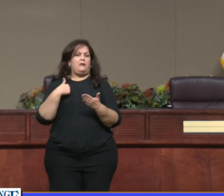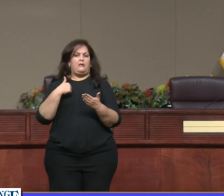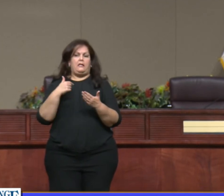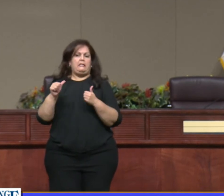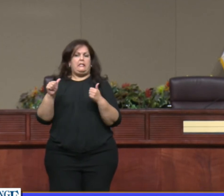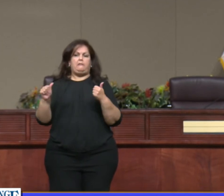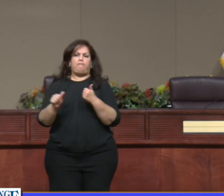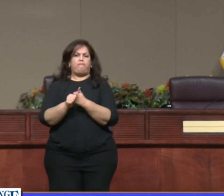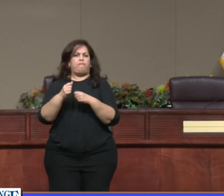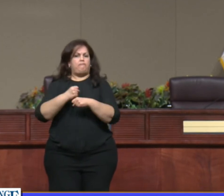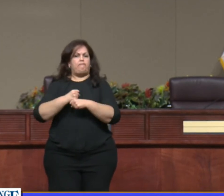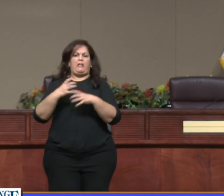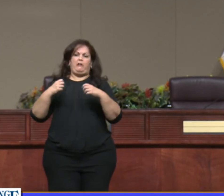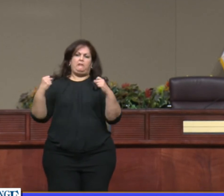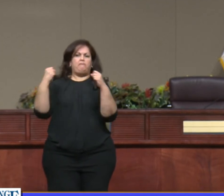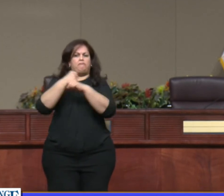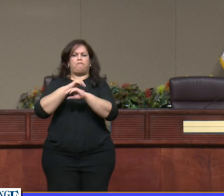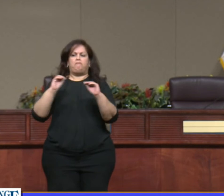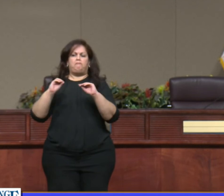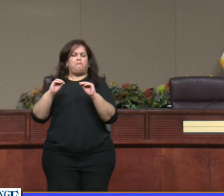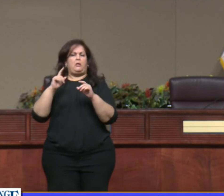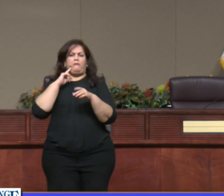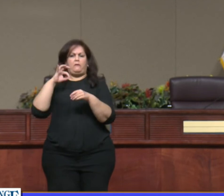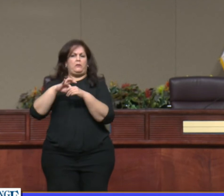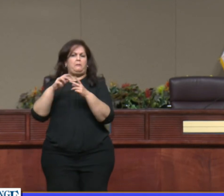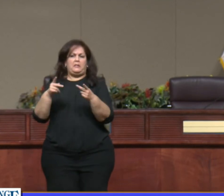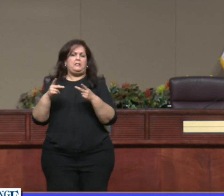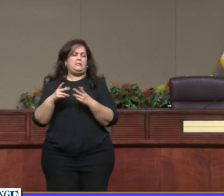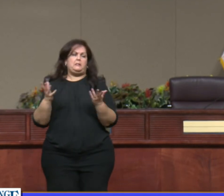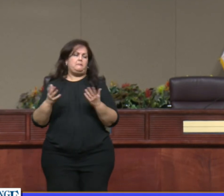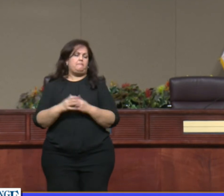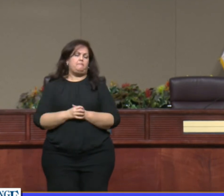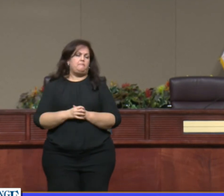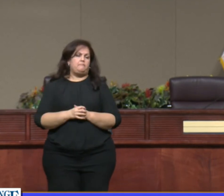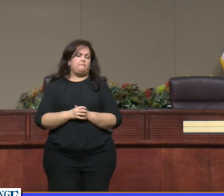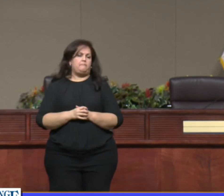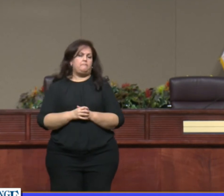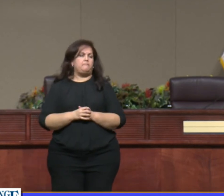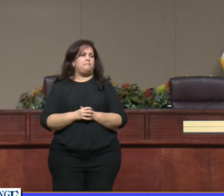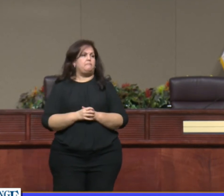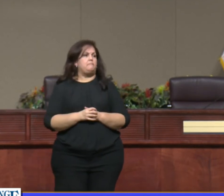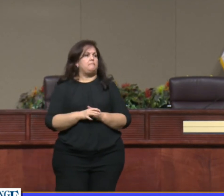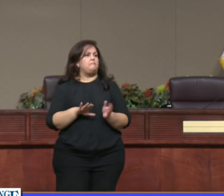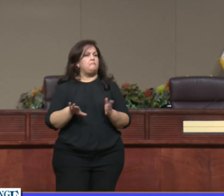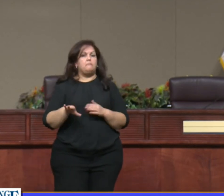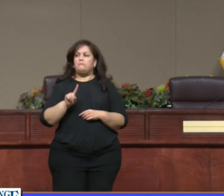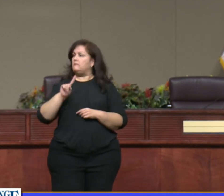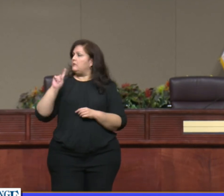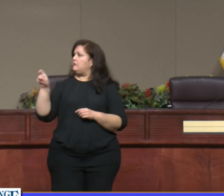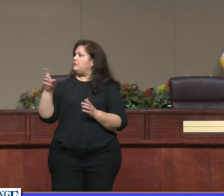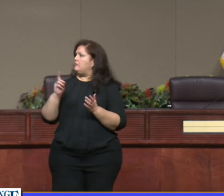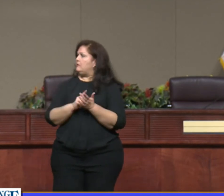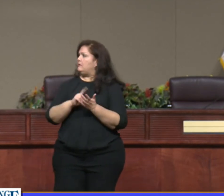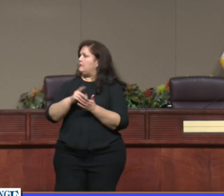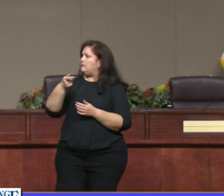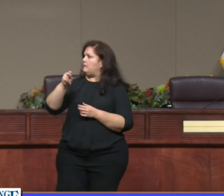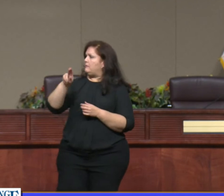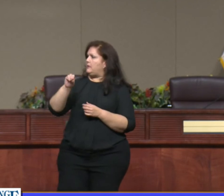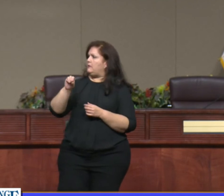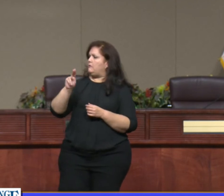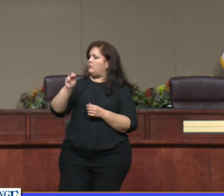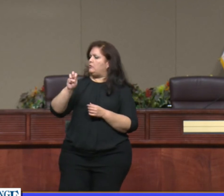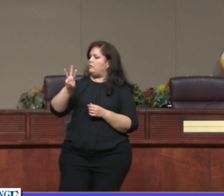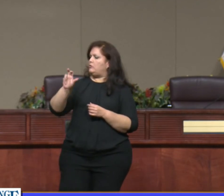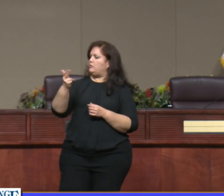around our polling places. This next question is for you, Dr. Pino, from Eric Mock with News